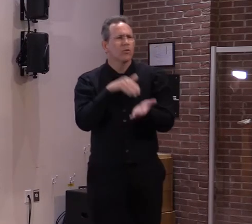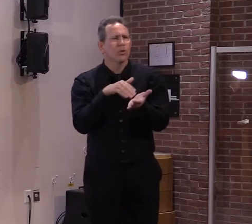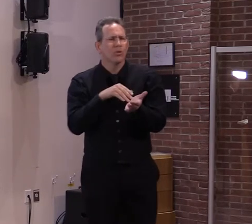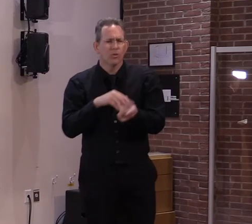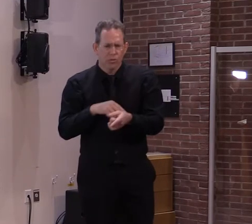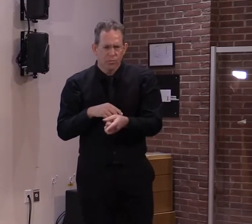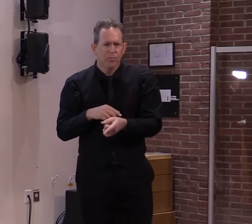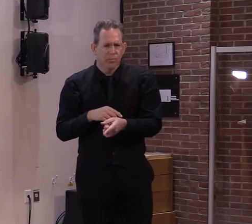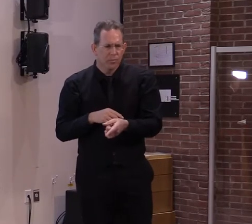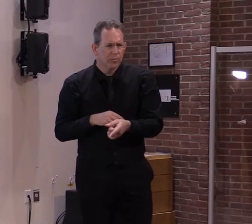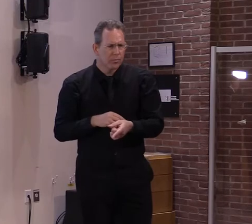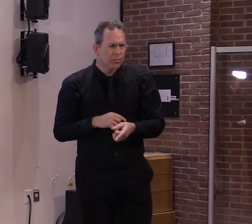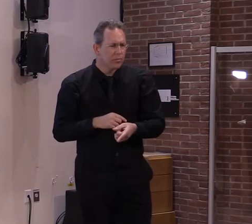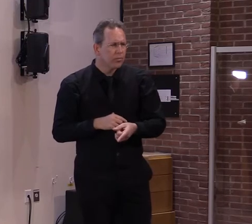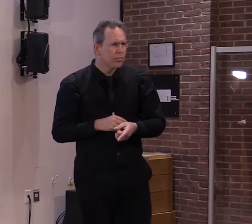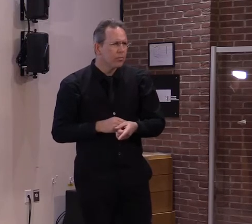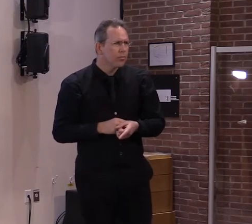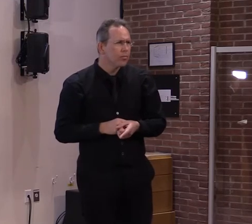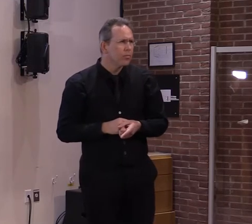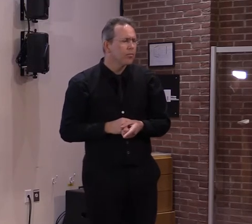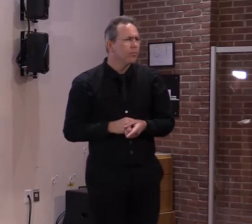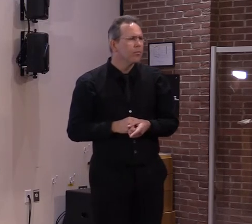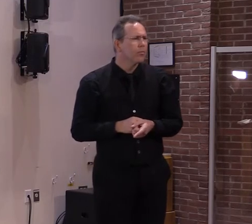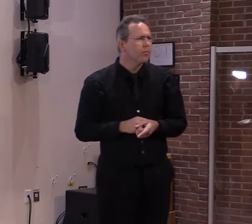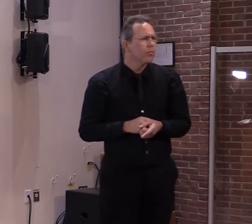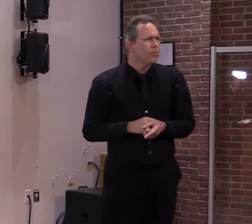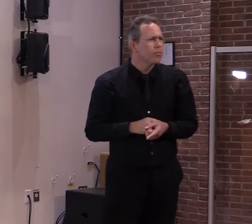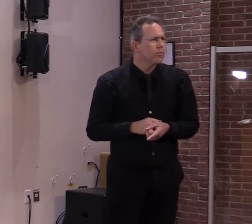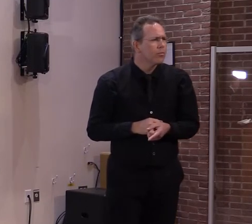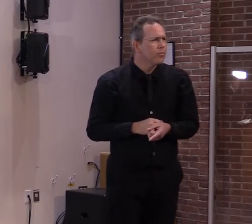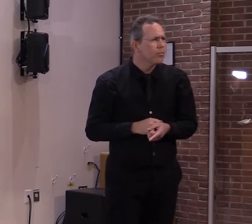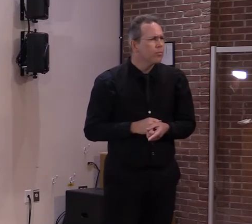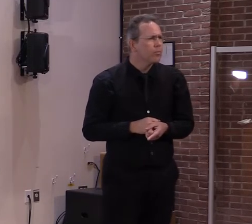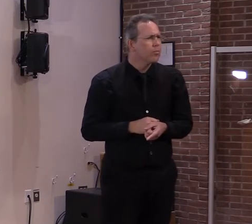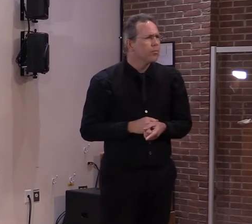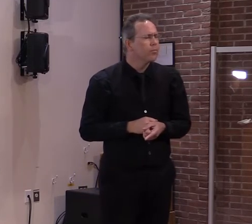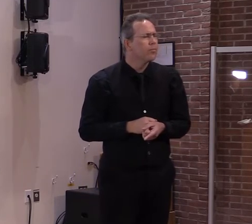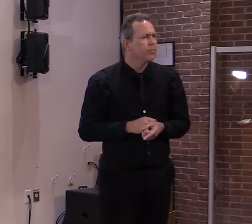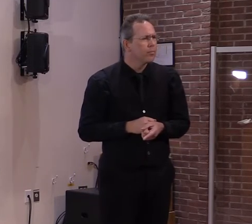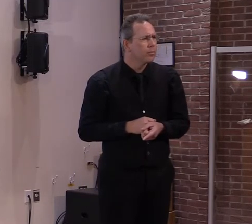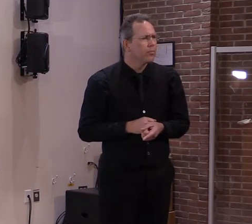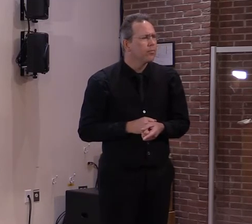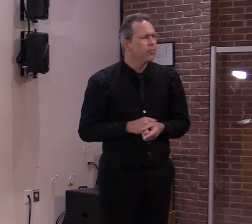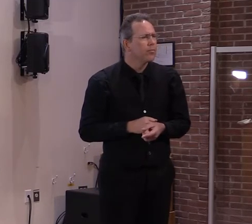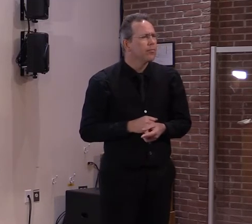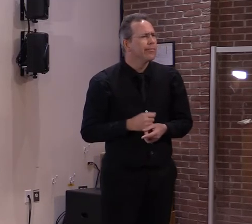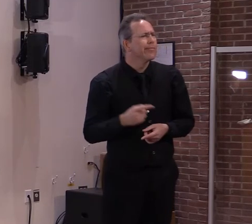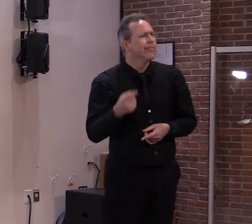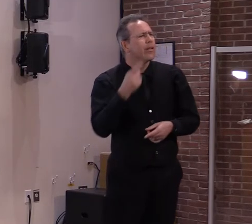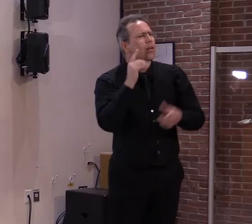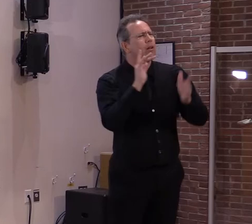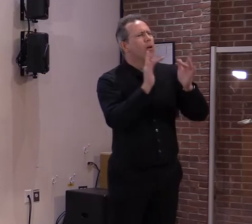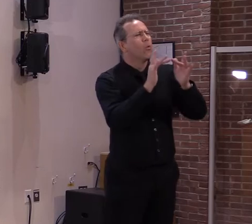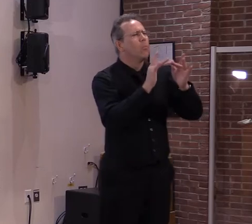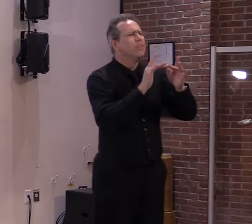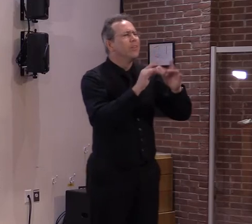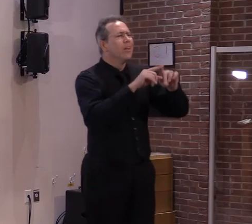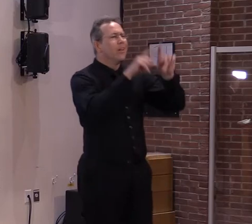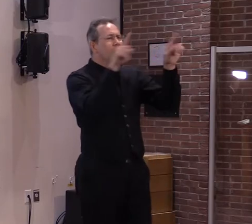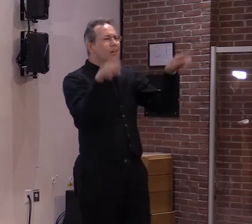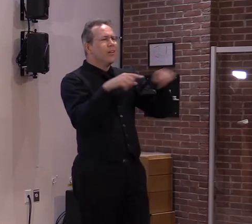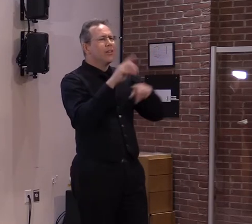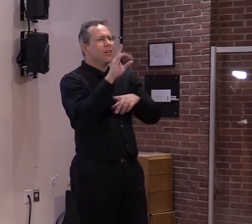at a dashboard, I see that there's roughly 2,000 positive cases in the last couple weeks.